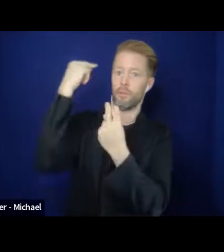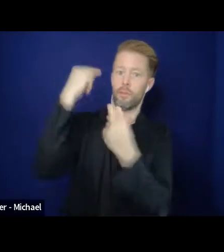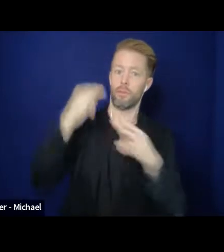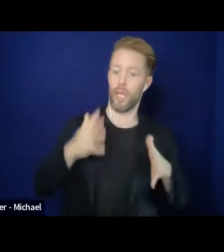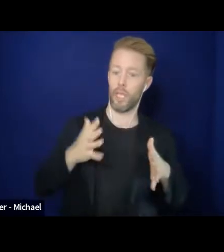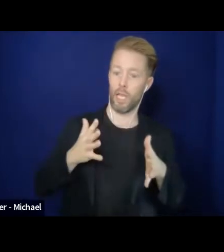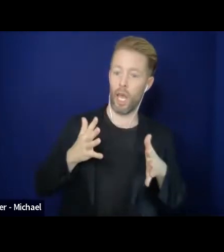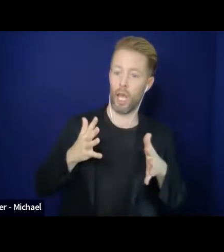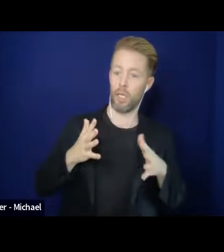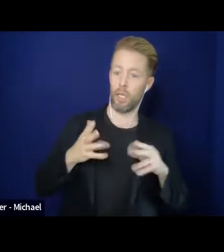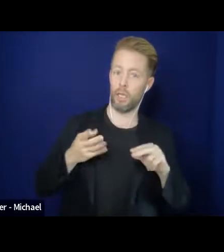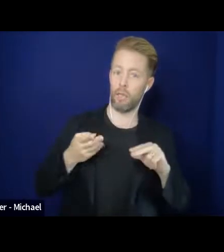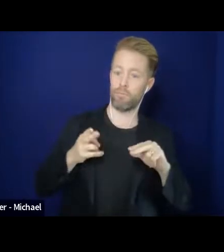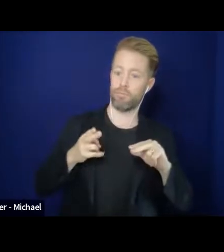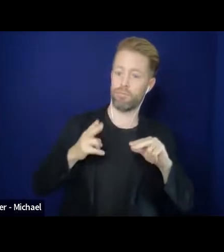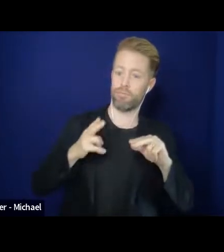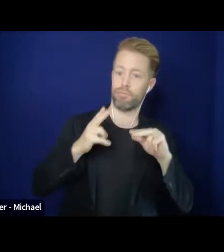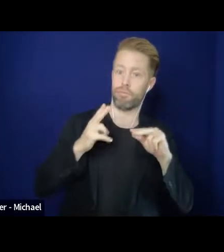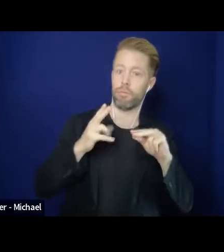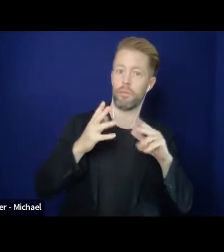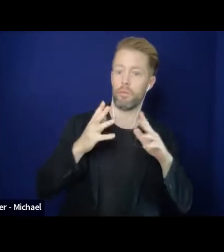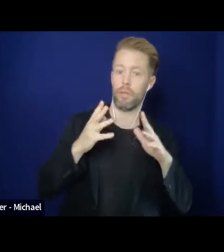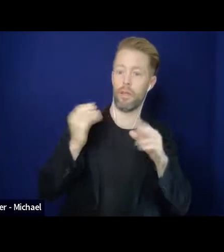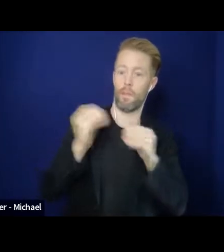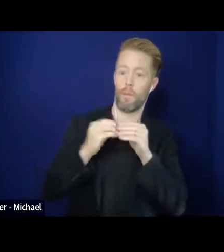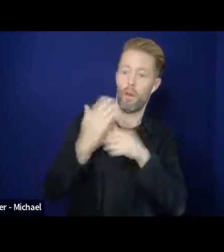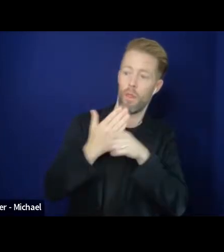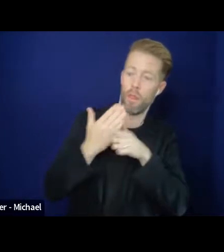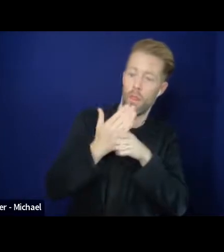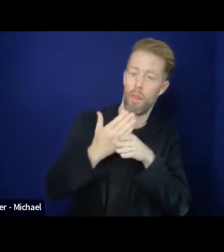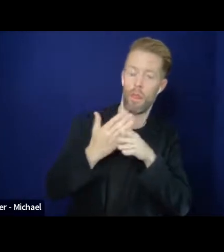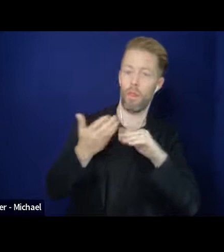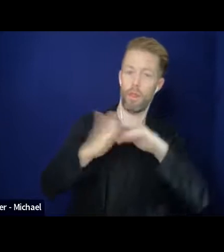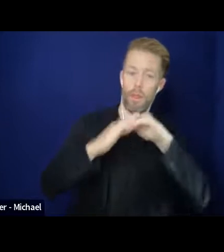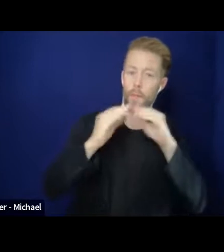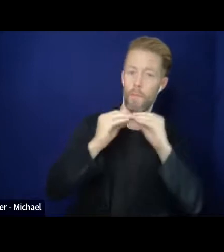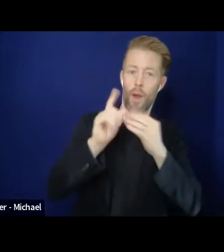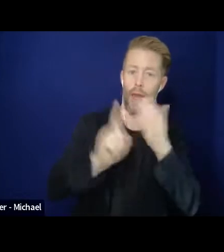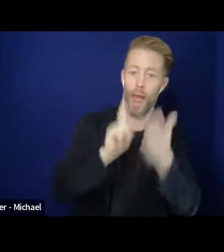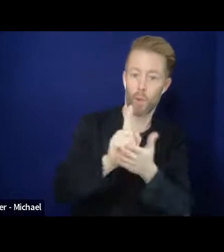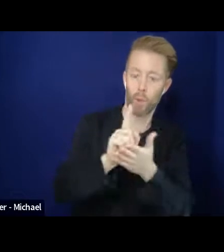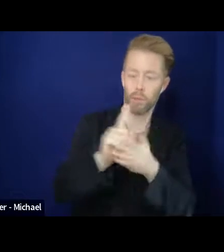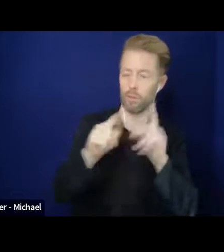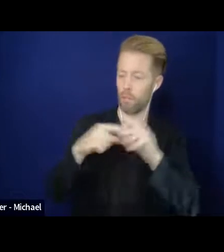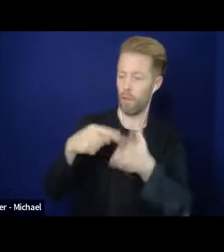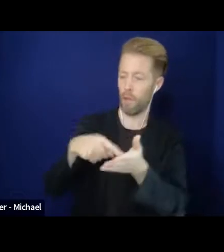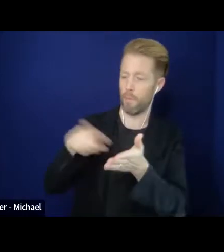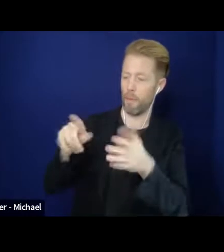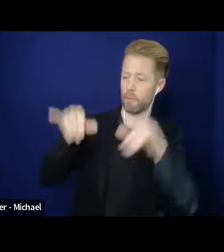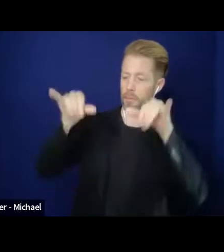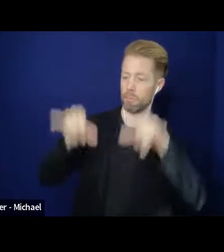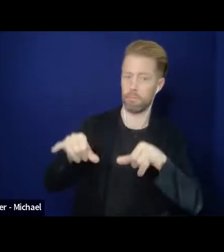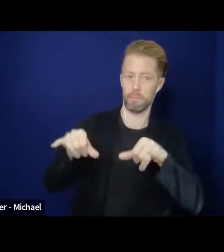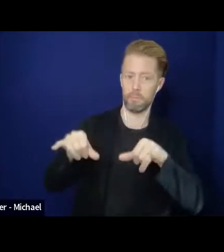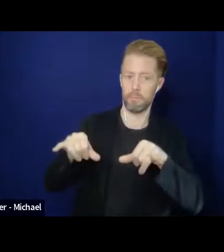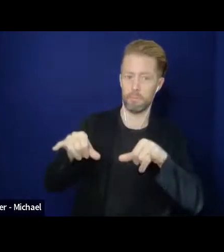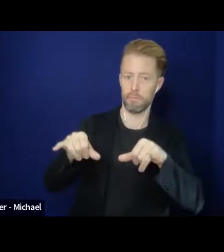increased pain, the increased hassle, the increased hours, and no increase in wages, no increase in